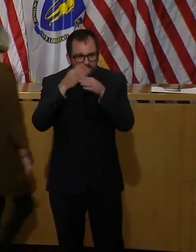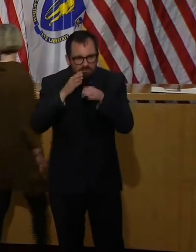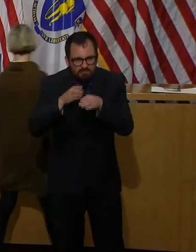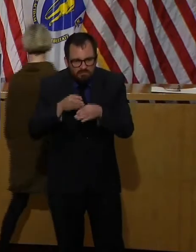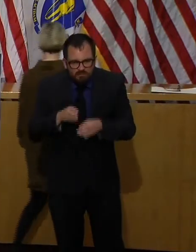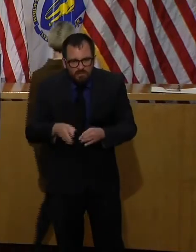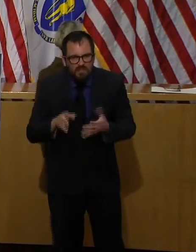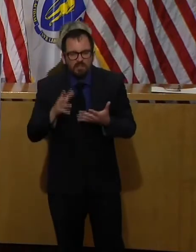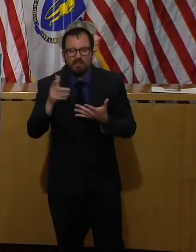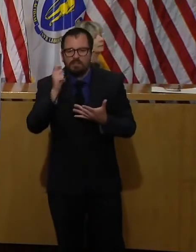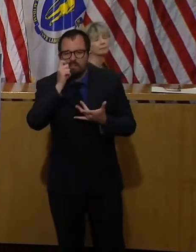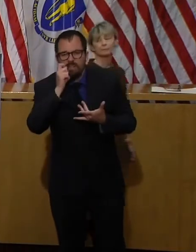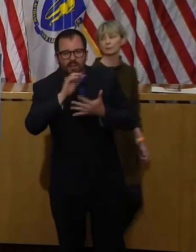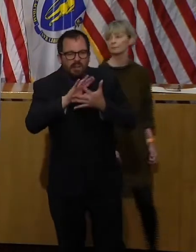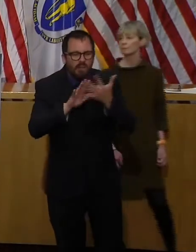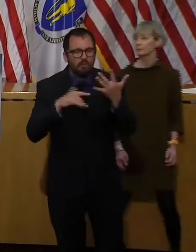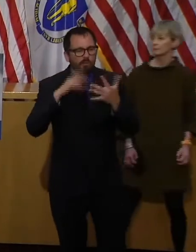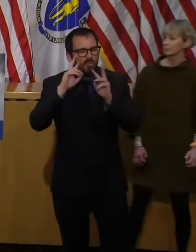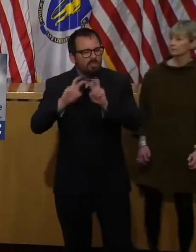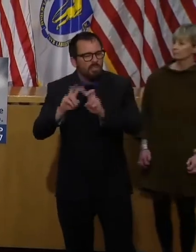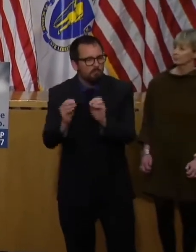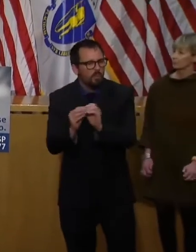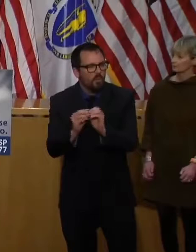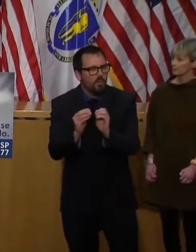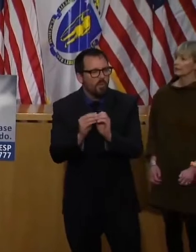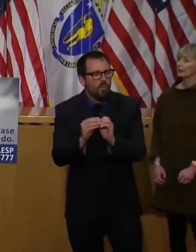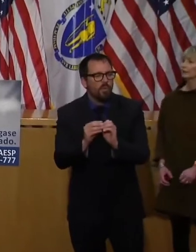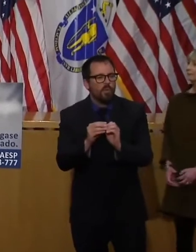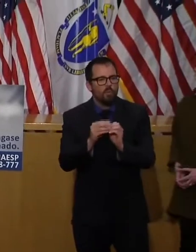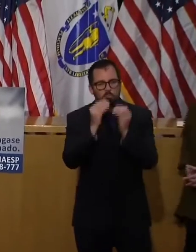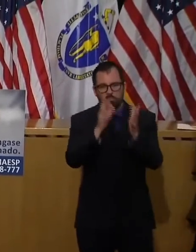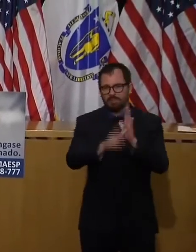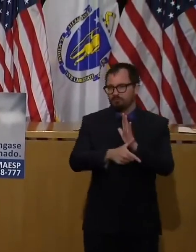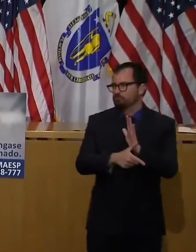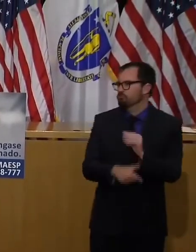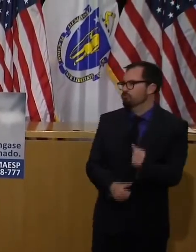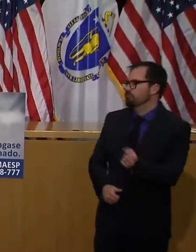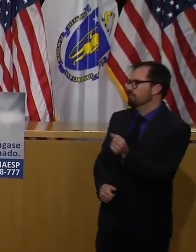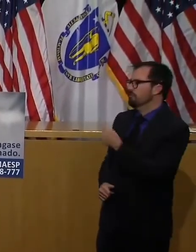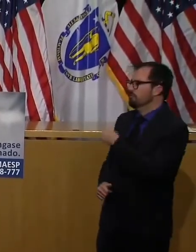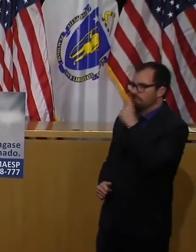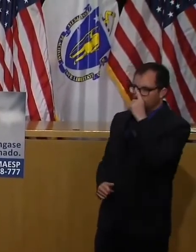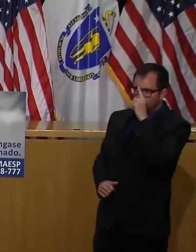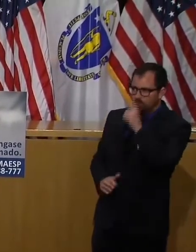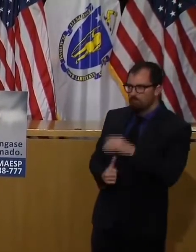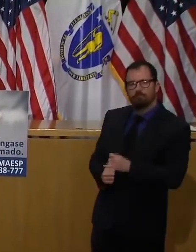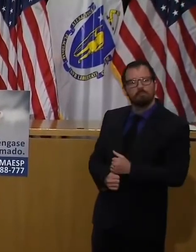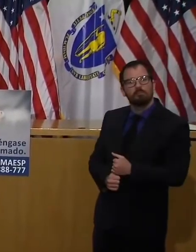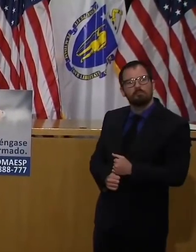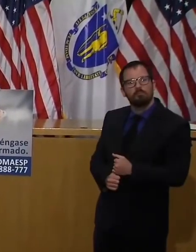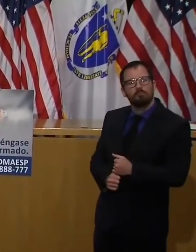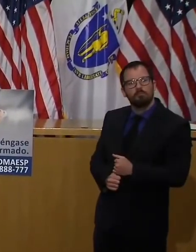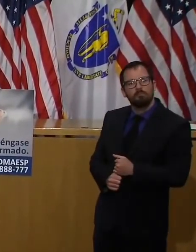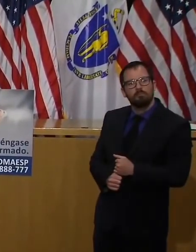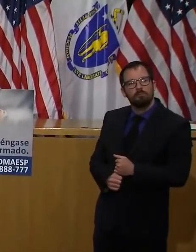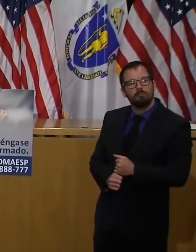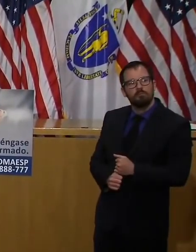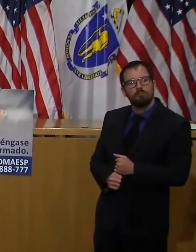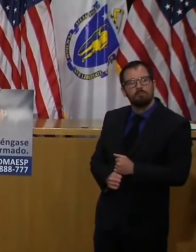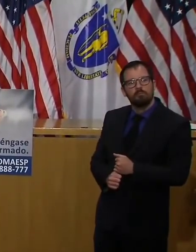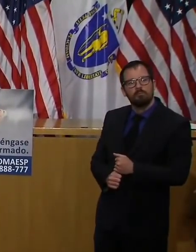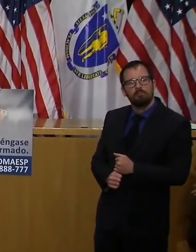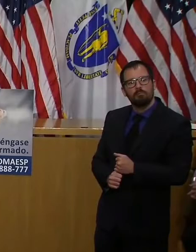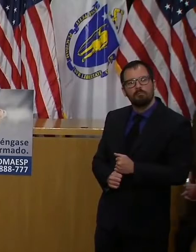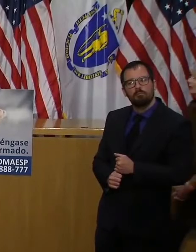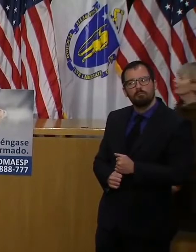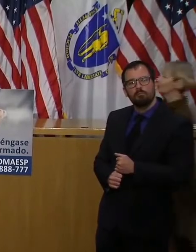PSA, is that also being done in other languages? Yes, yes. And also the contact tracers are— Do you wanna say which languages